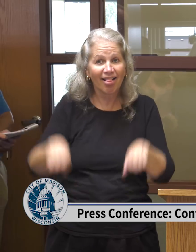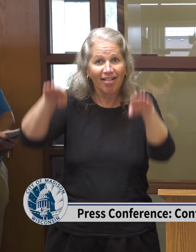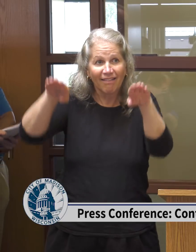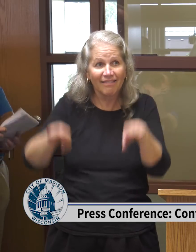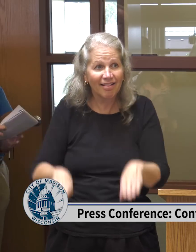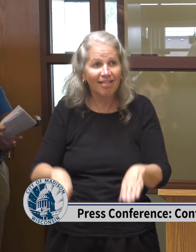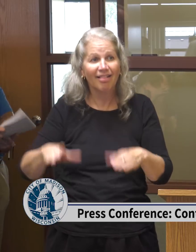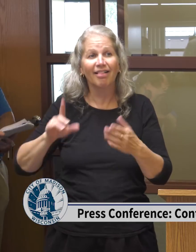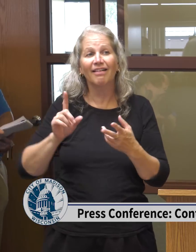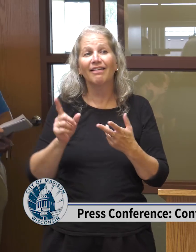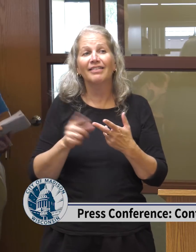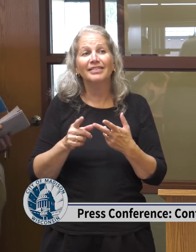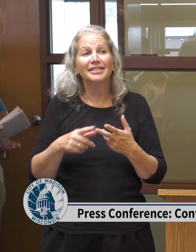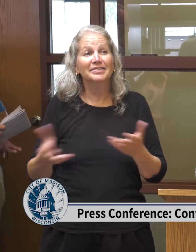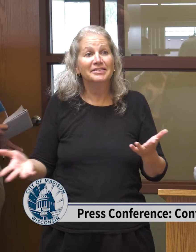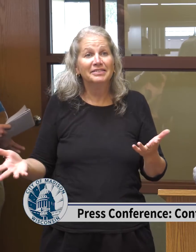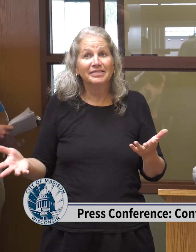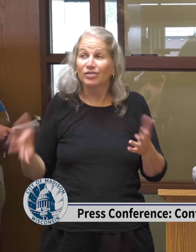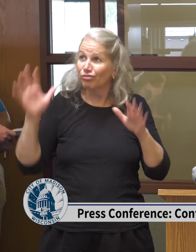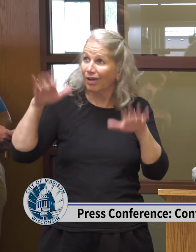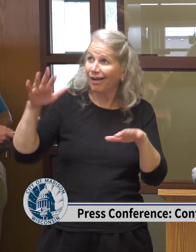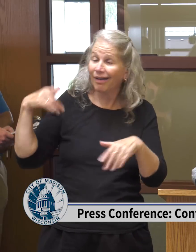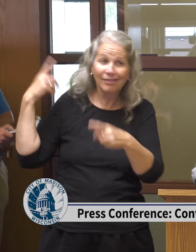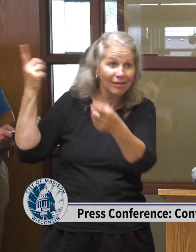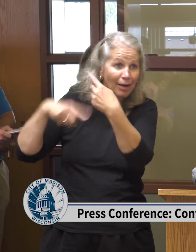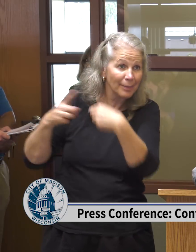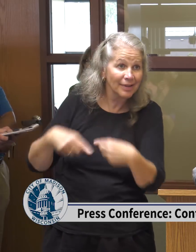is not predictable.